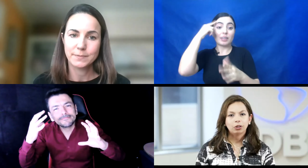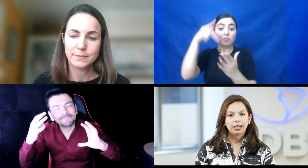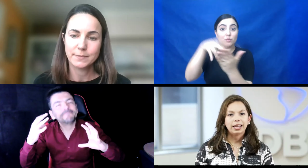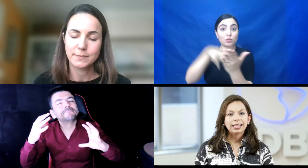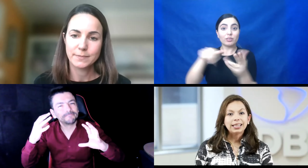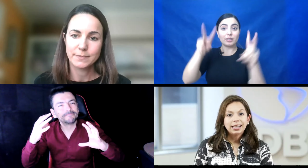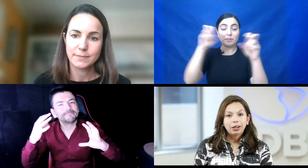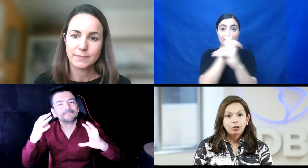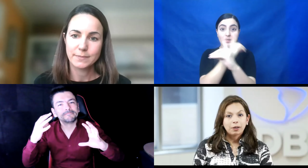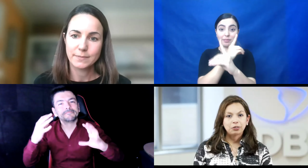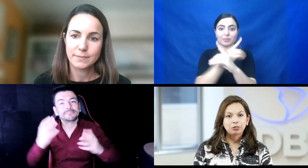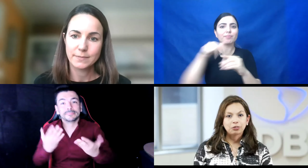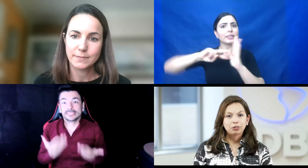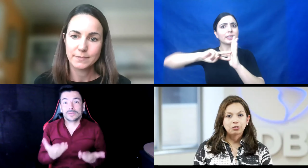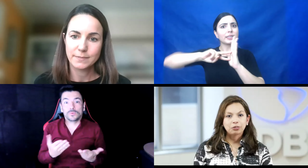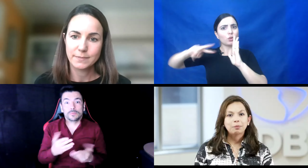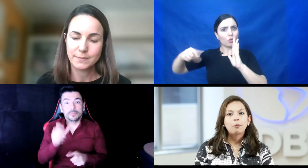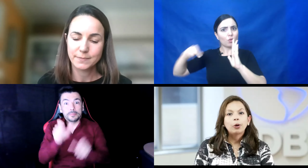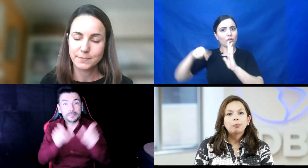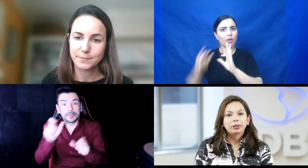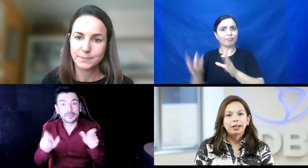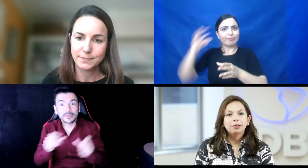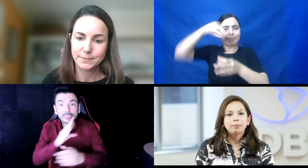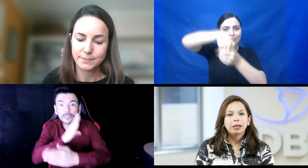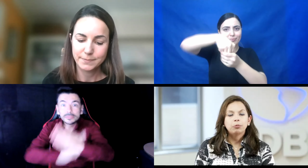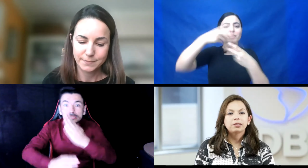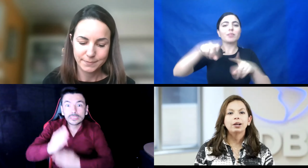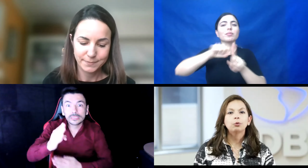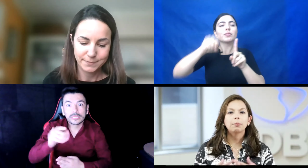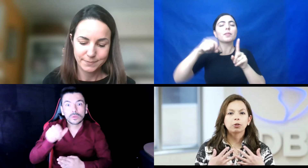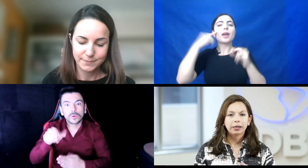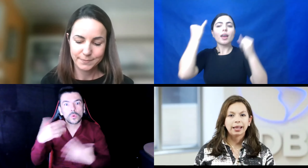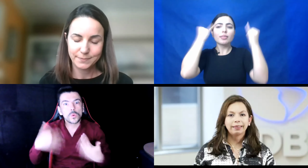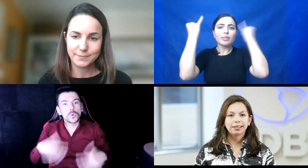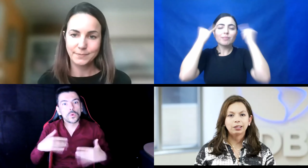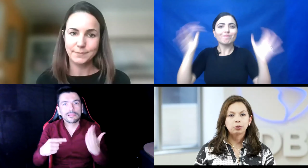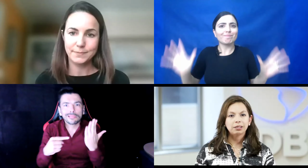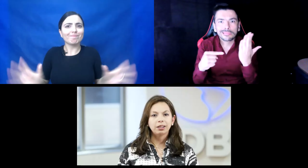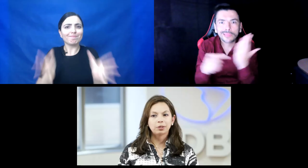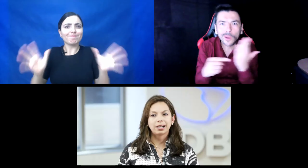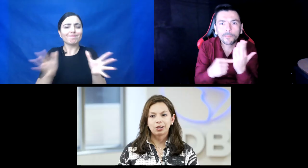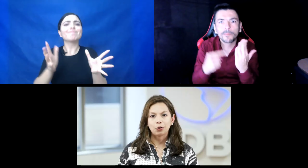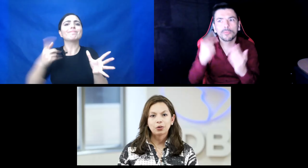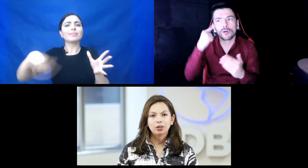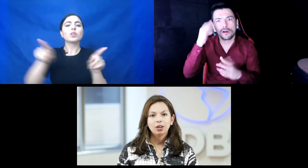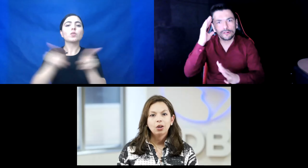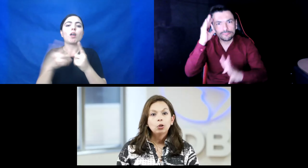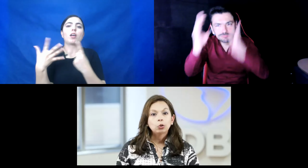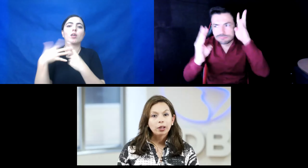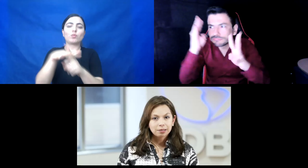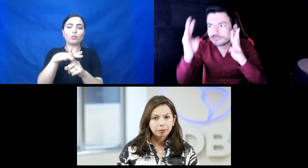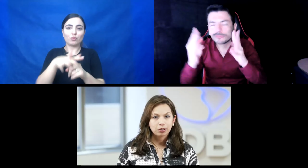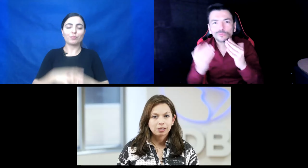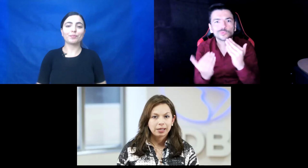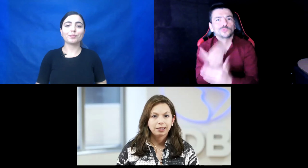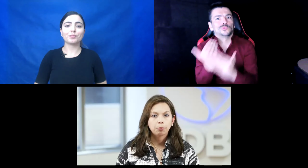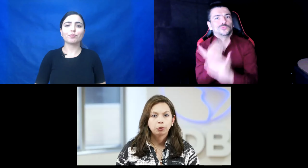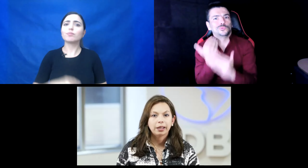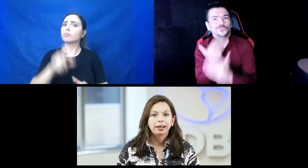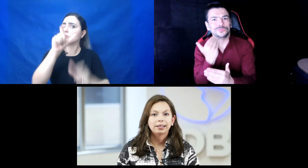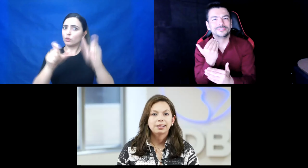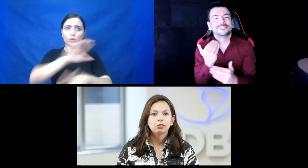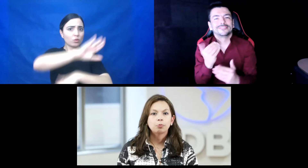documentary. The inclusion of disabled persons through technology innovation is an important subject to be able to begin